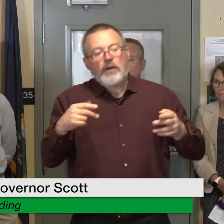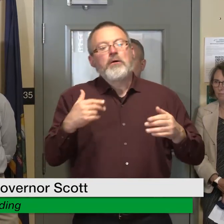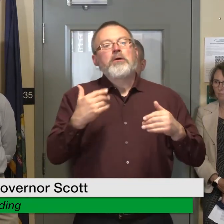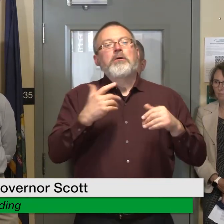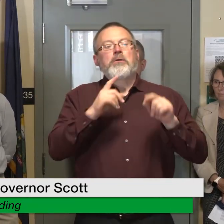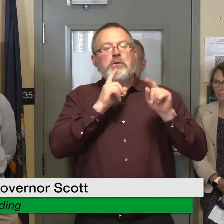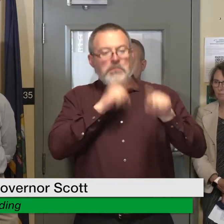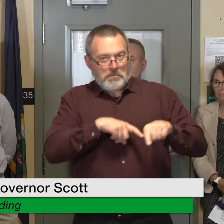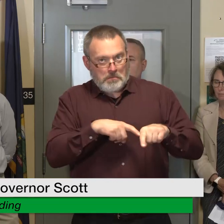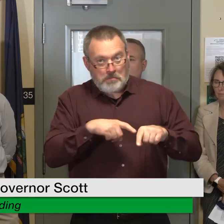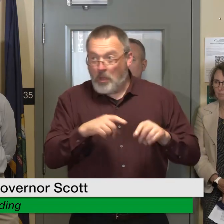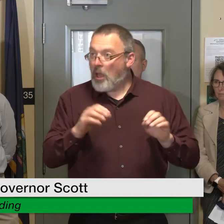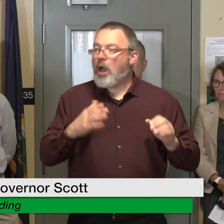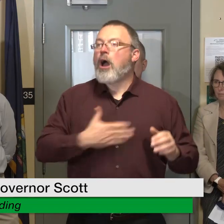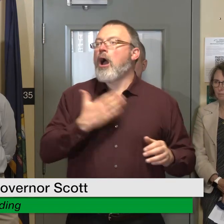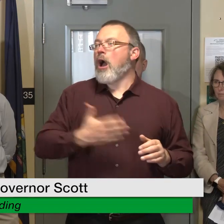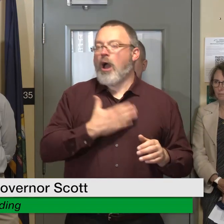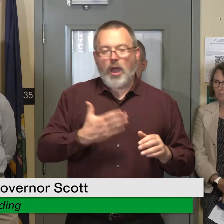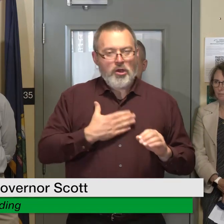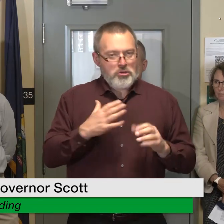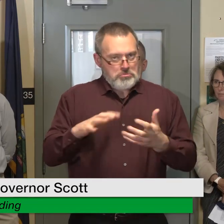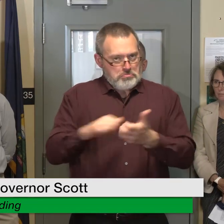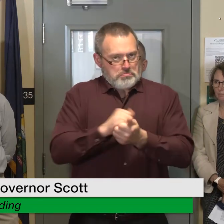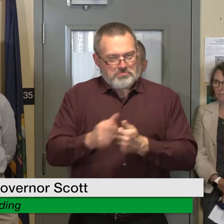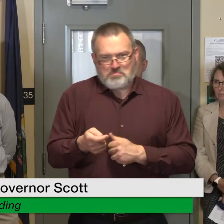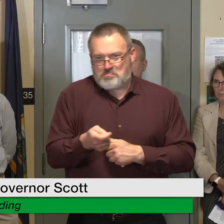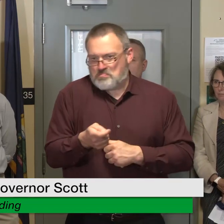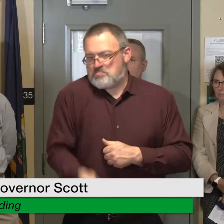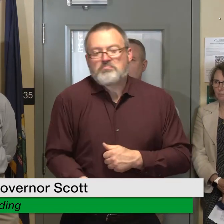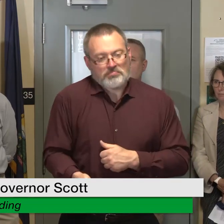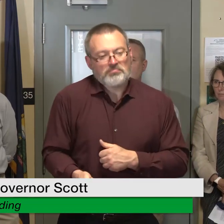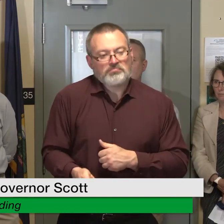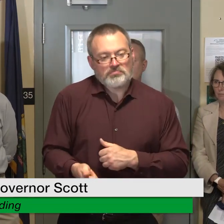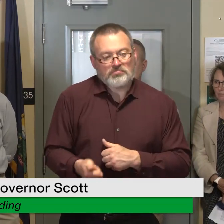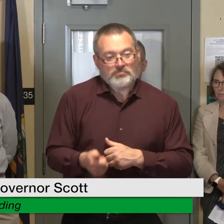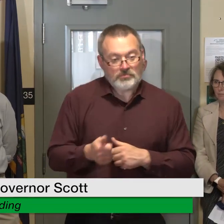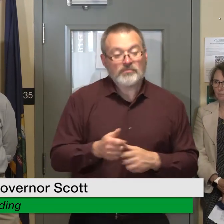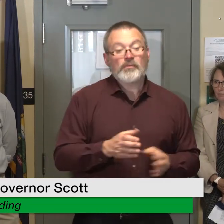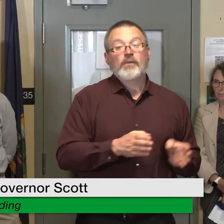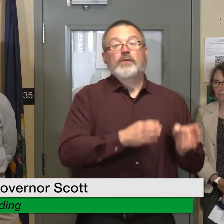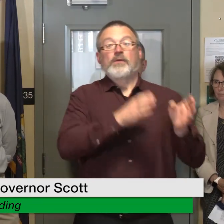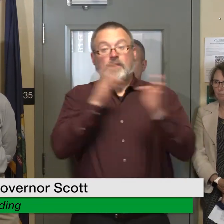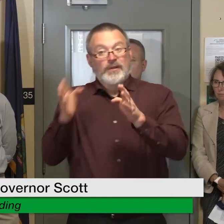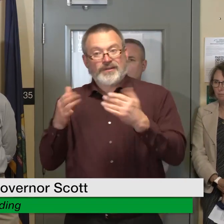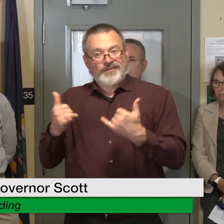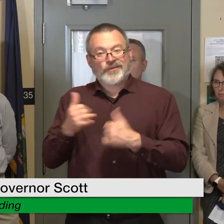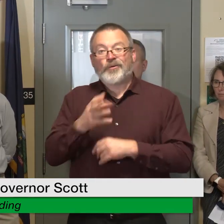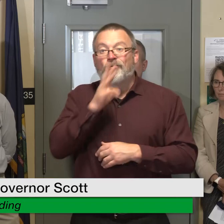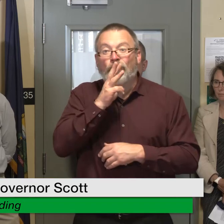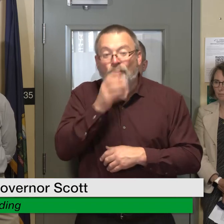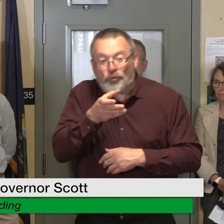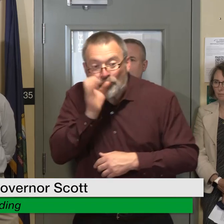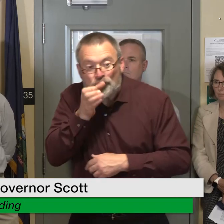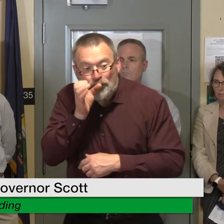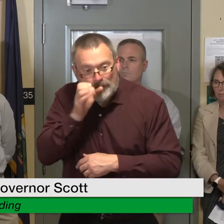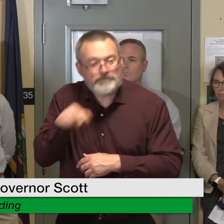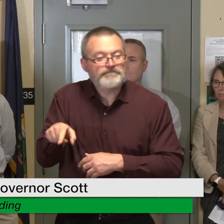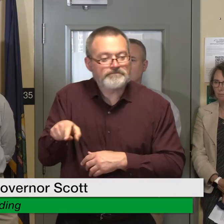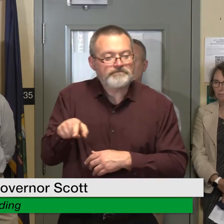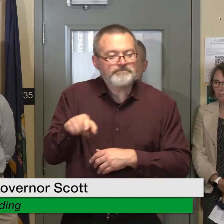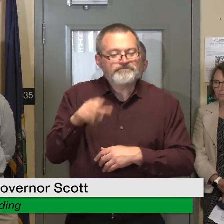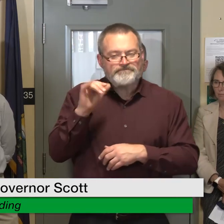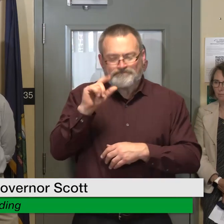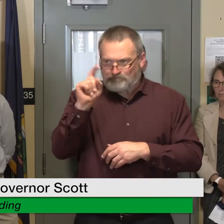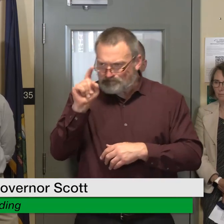damage. Drinking water program staff continue to work with systems with mechanical and structural damage to restore and